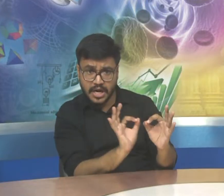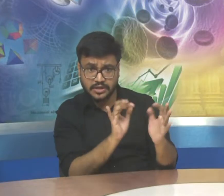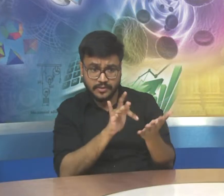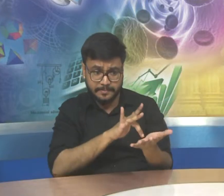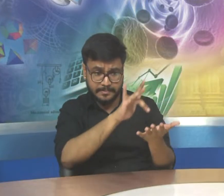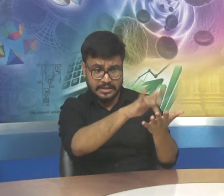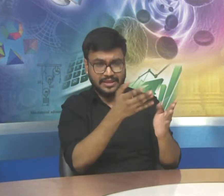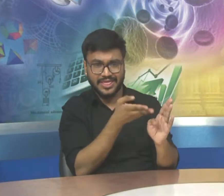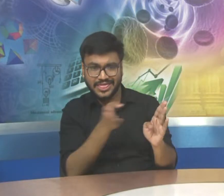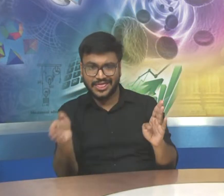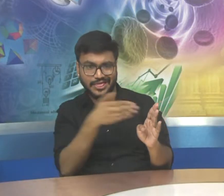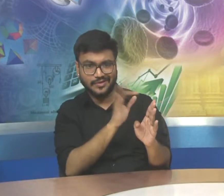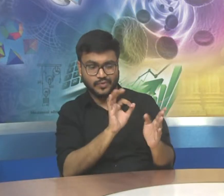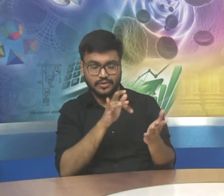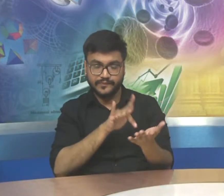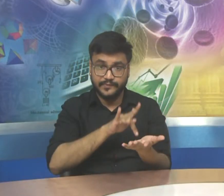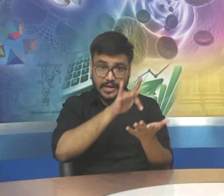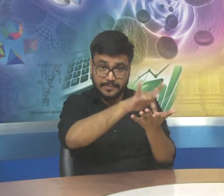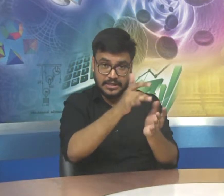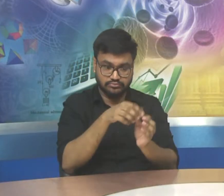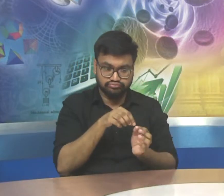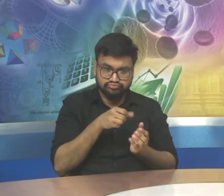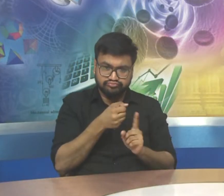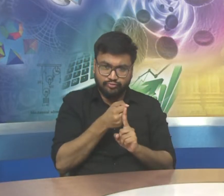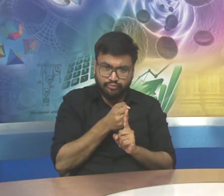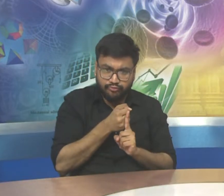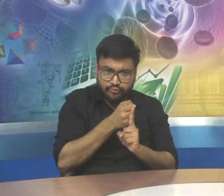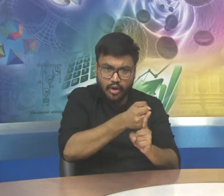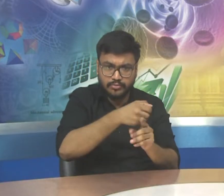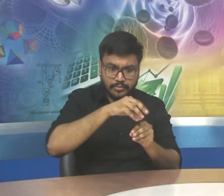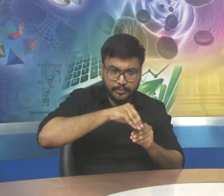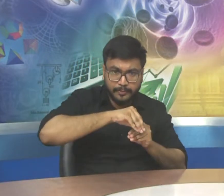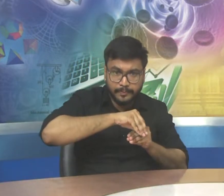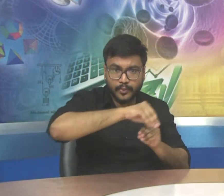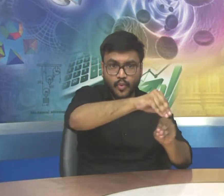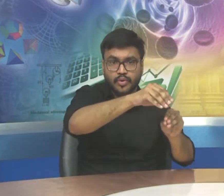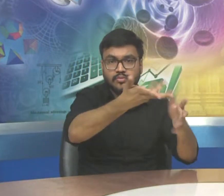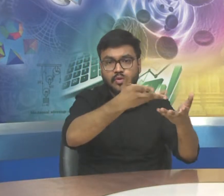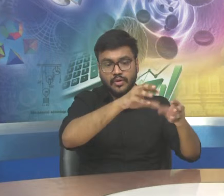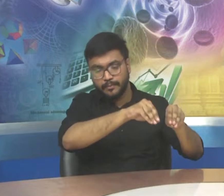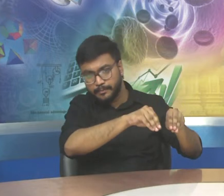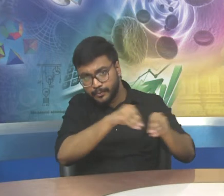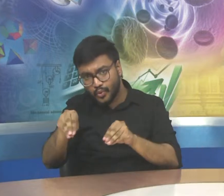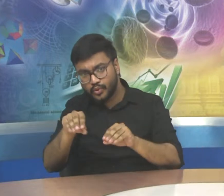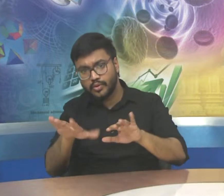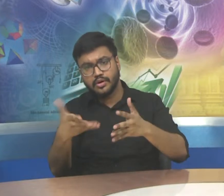It is the distance an object moves in a specific